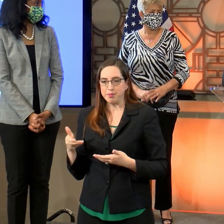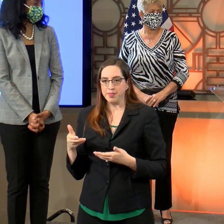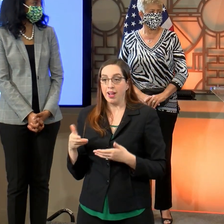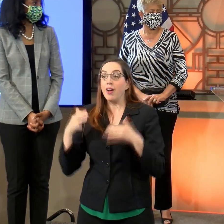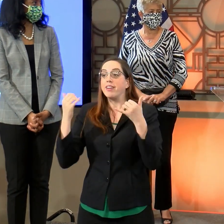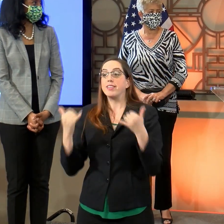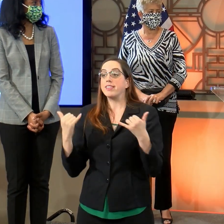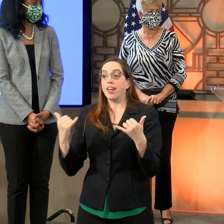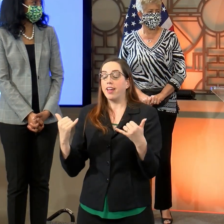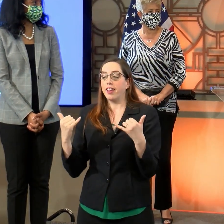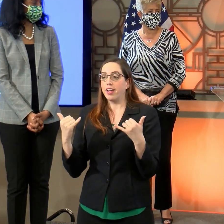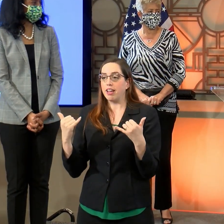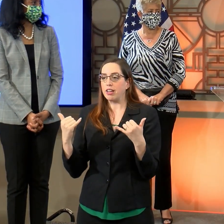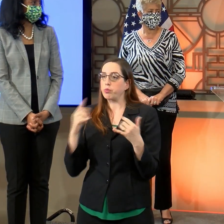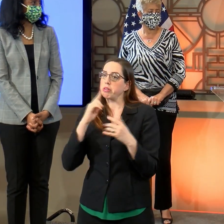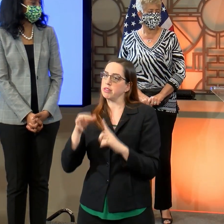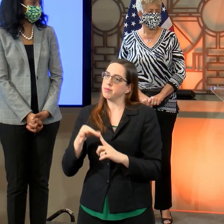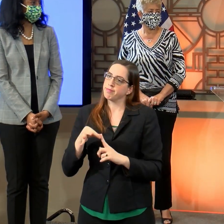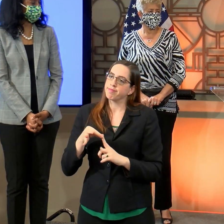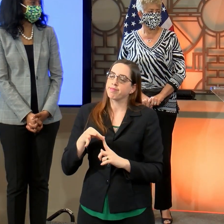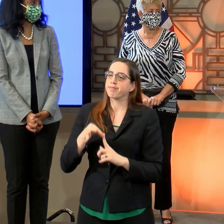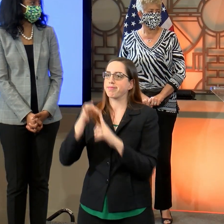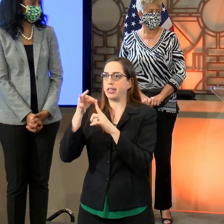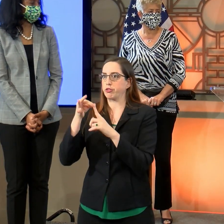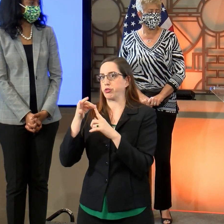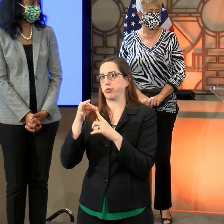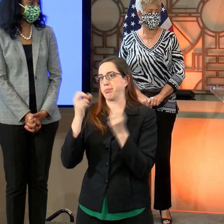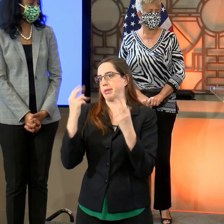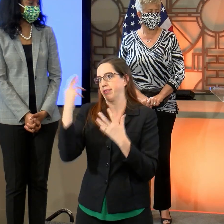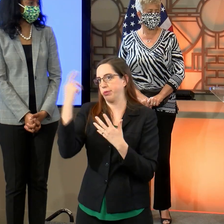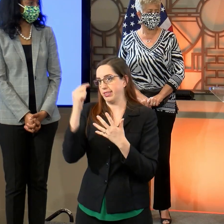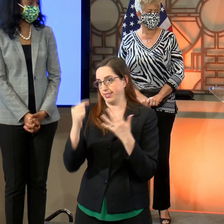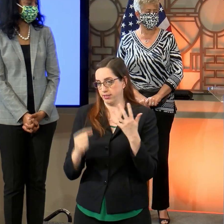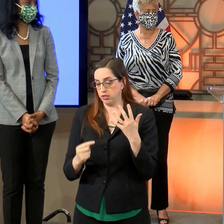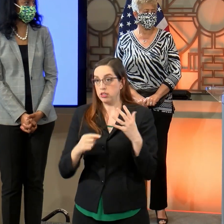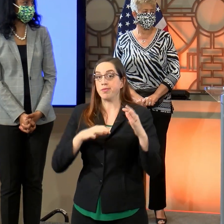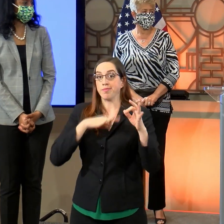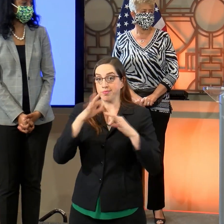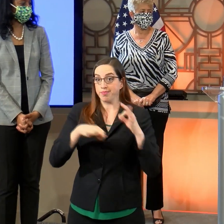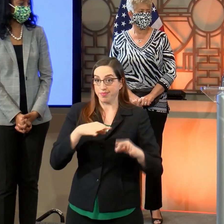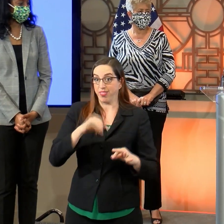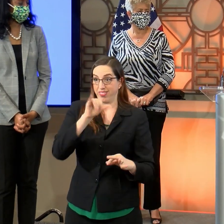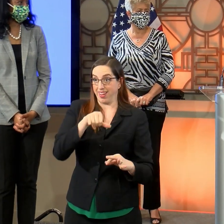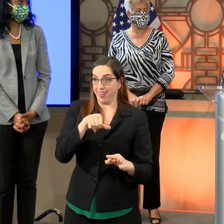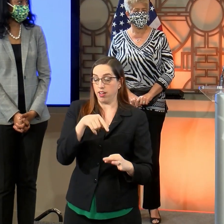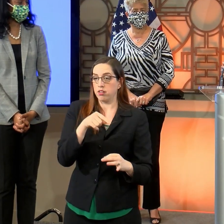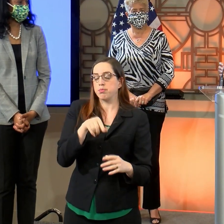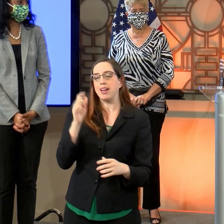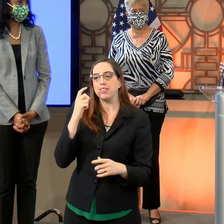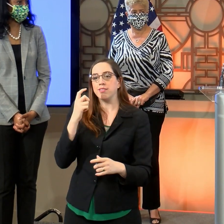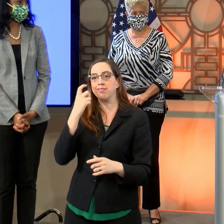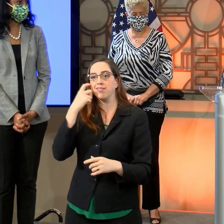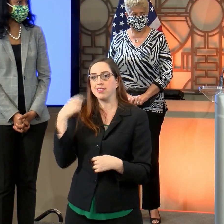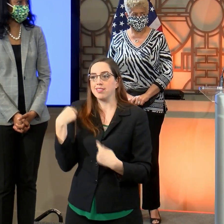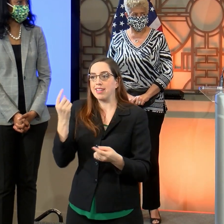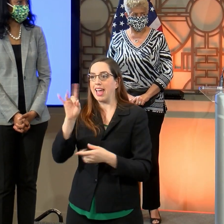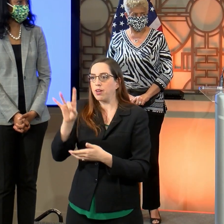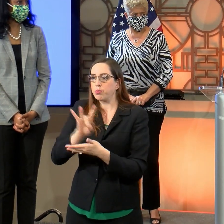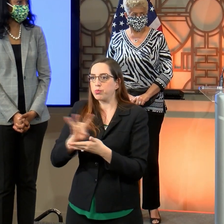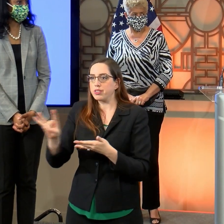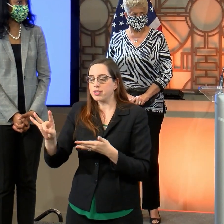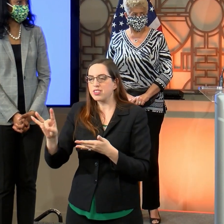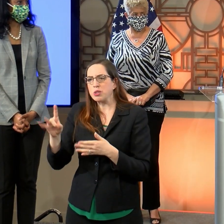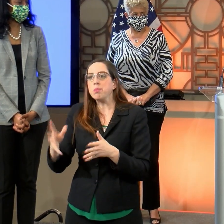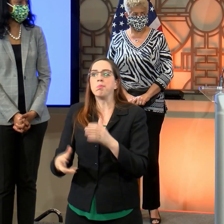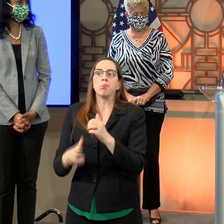And today is going to be very special on many fronts, in addition to the substance, but over the last 8 weeks, you've